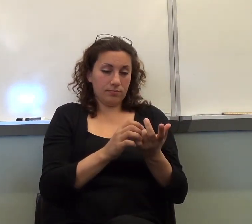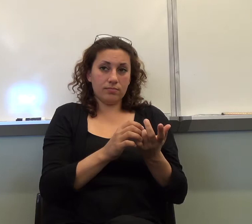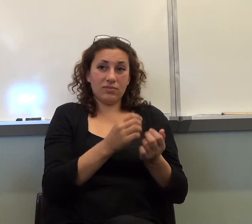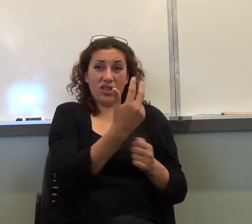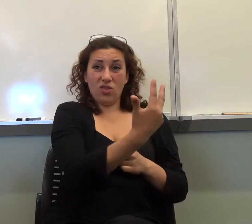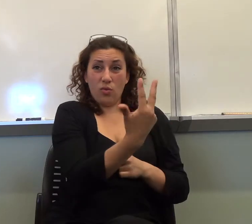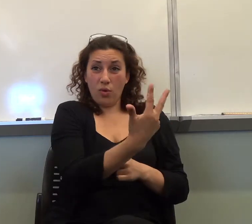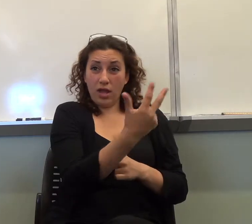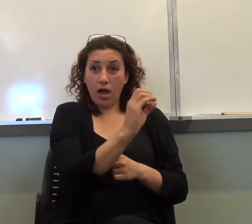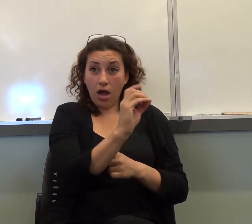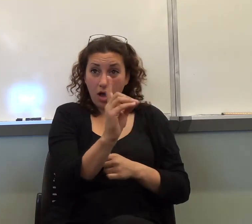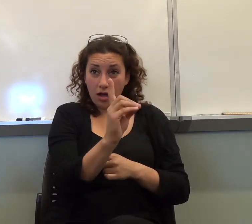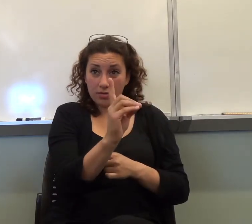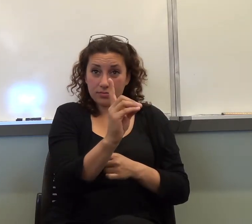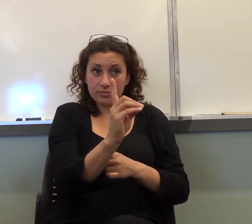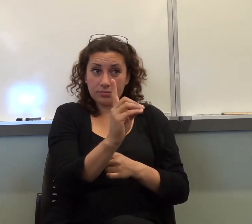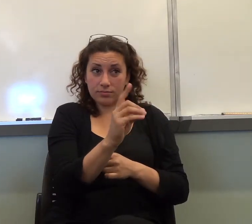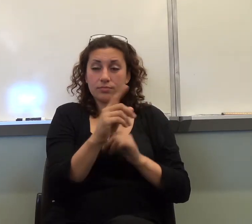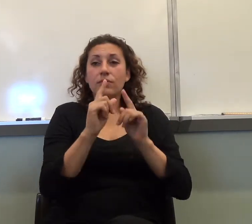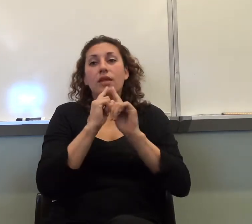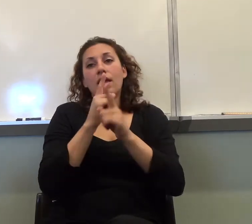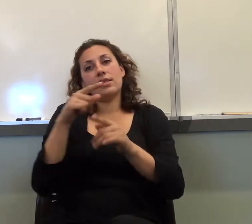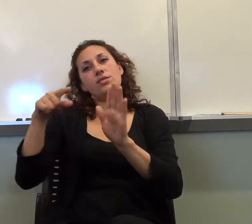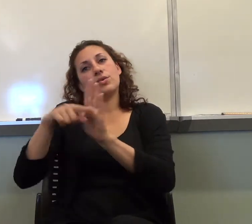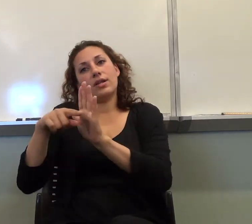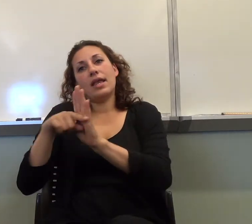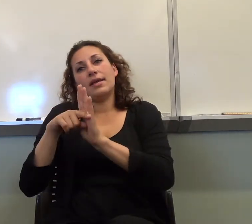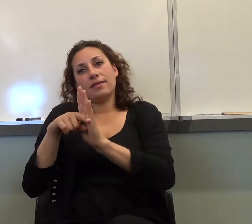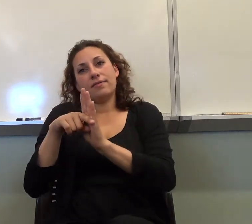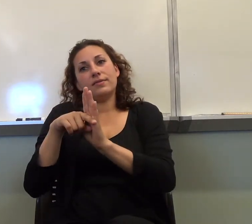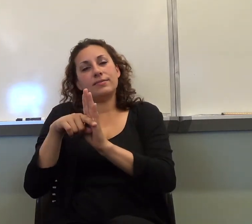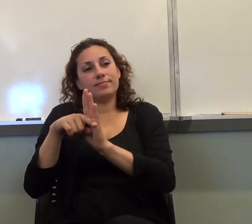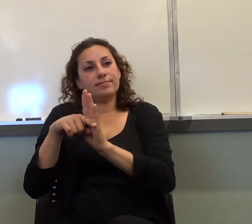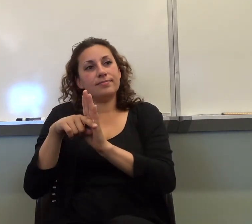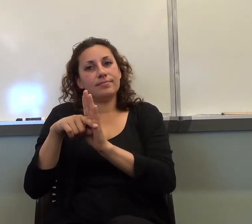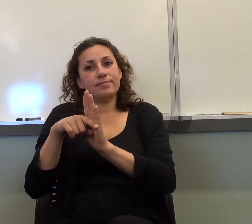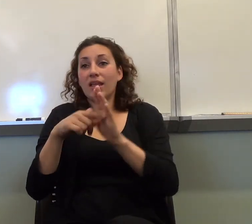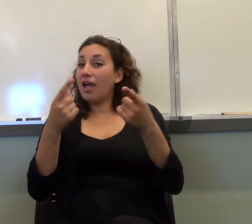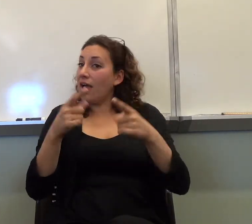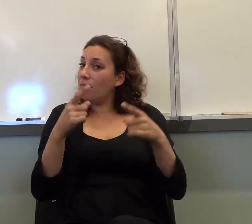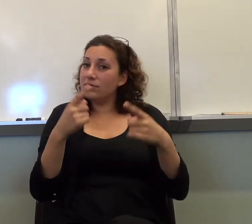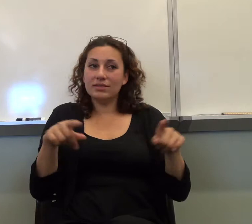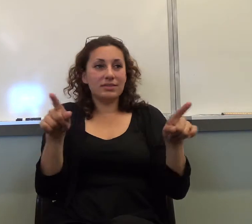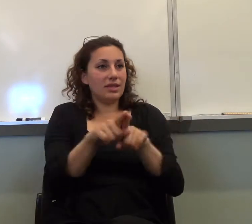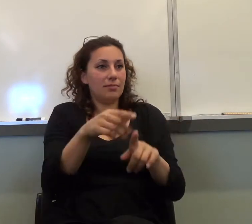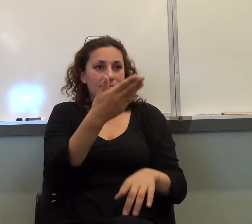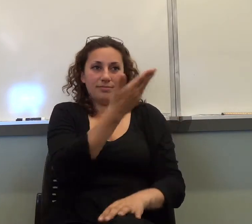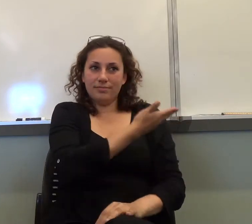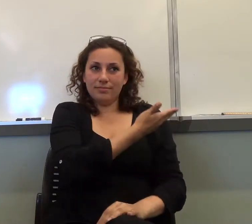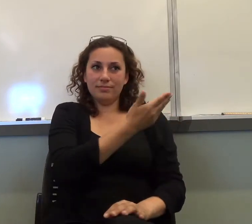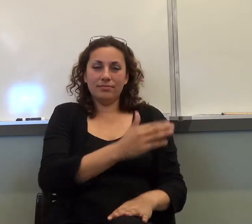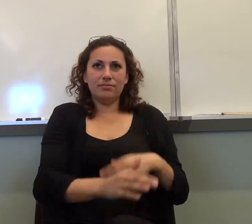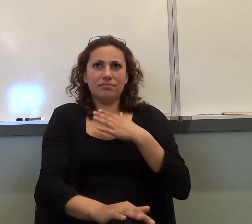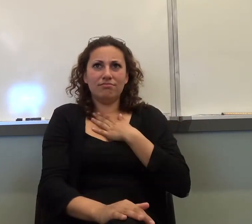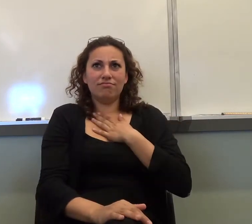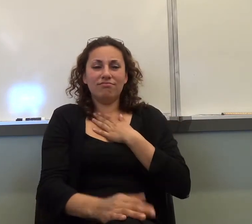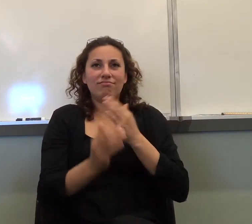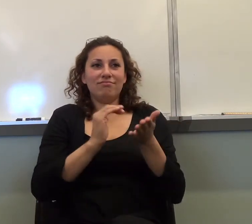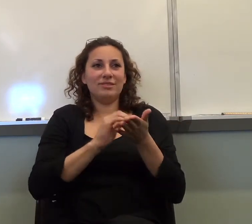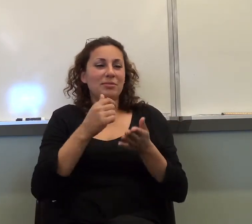3 of them, and the result is negative. Happens down here too. This is even. Result,